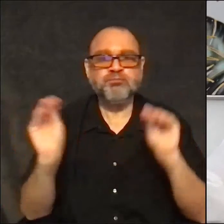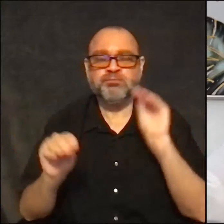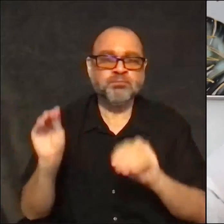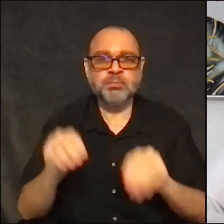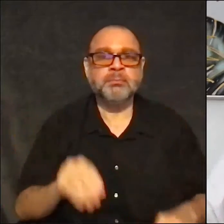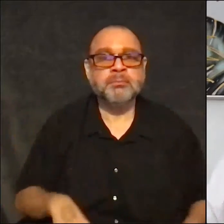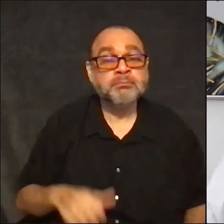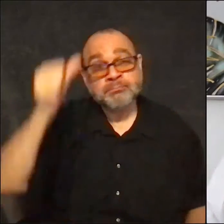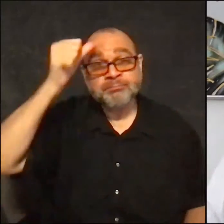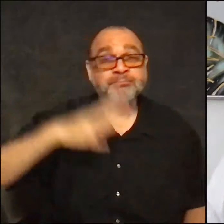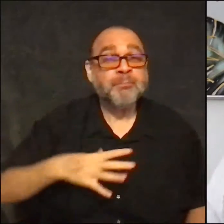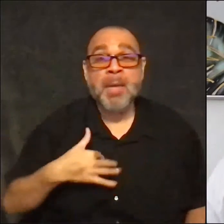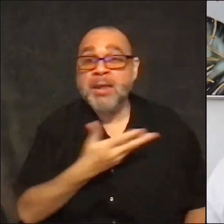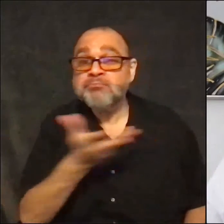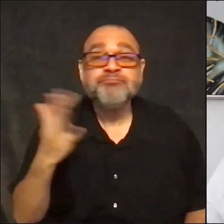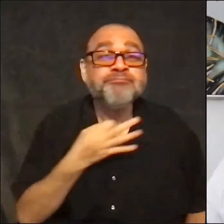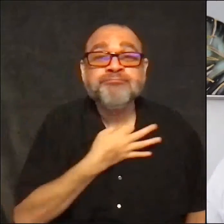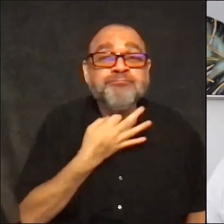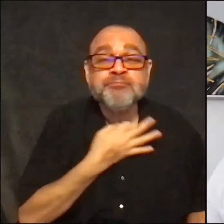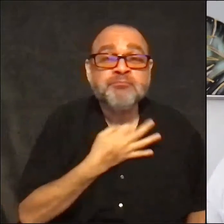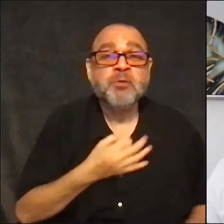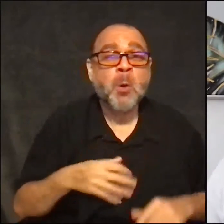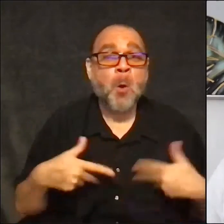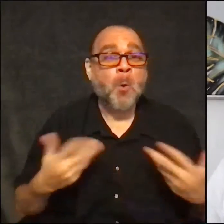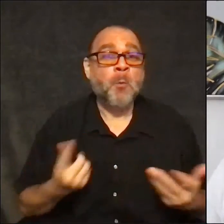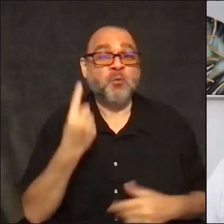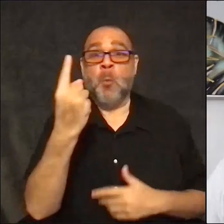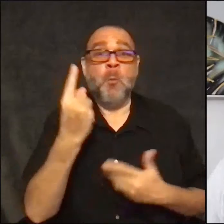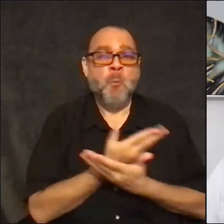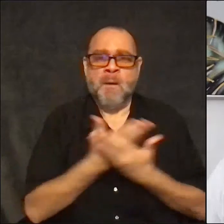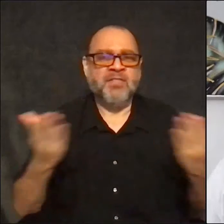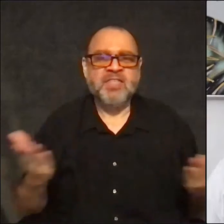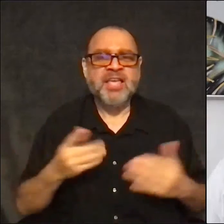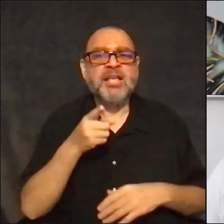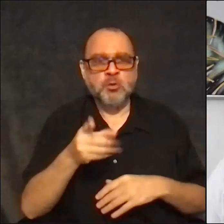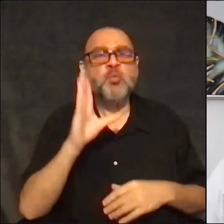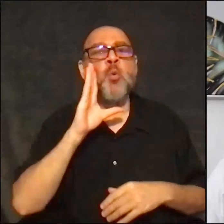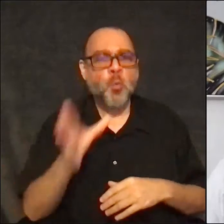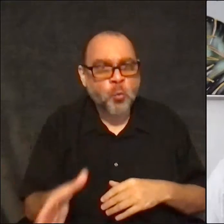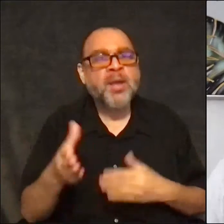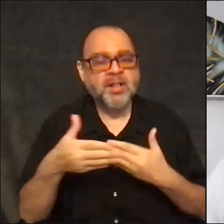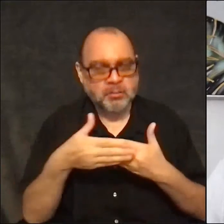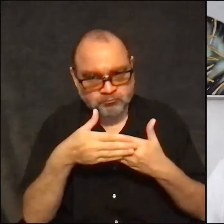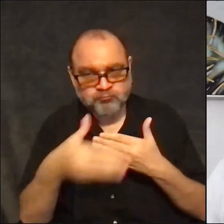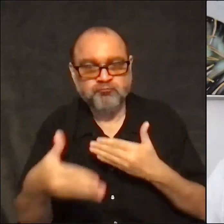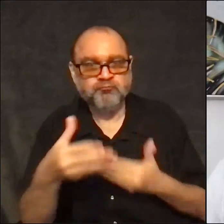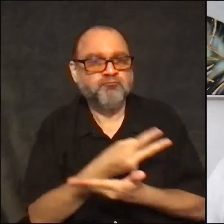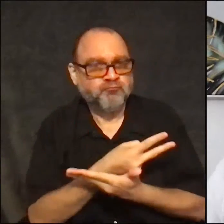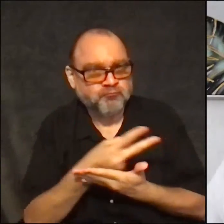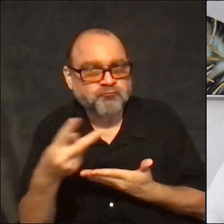curious. What is the one action step you are willing to take in the next 2 weeks to improve your mental and emotional? Marcus